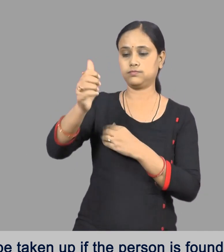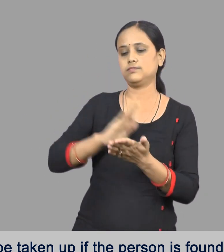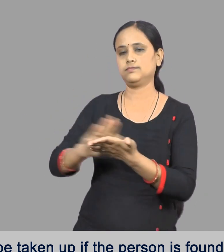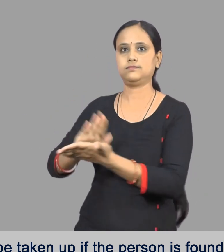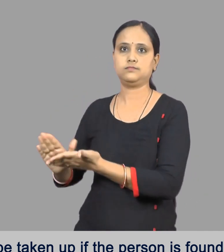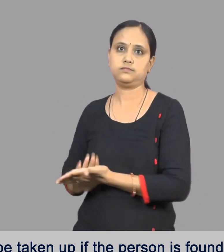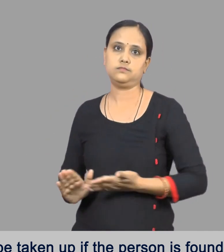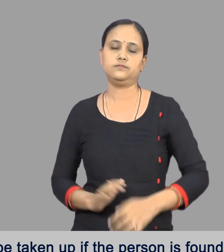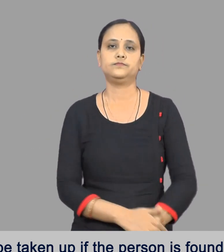positive